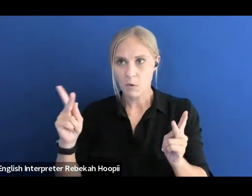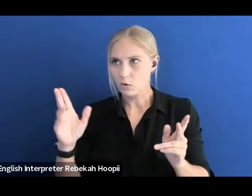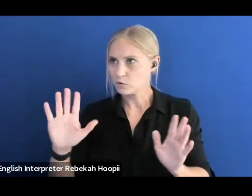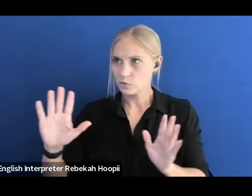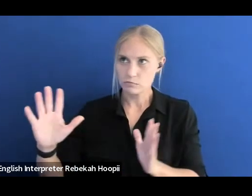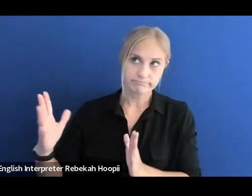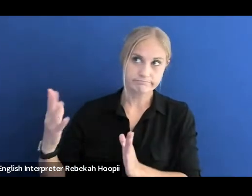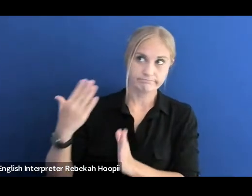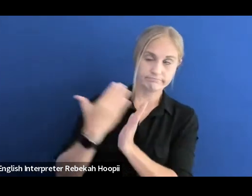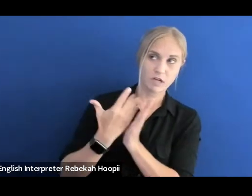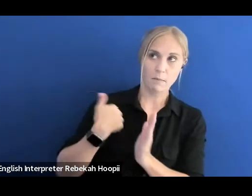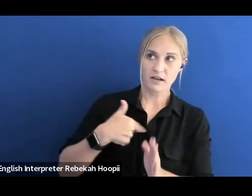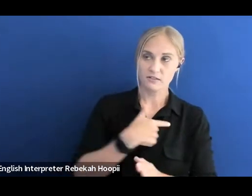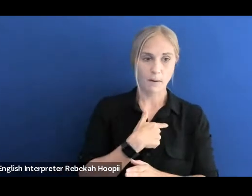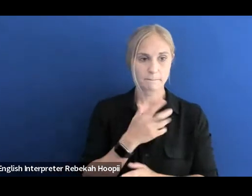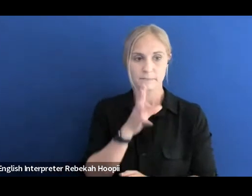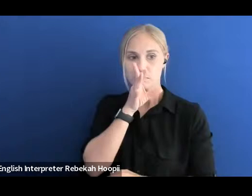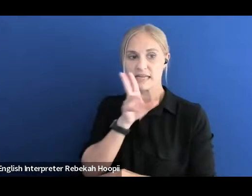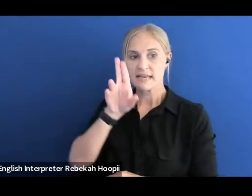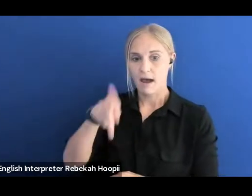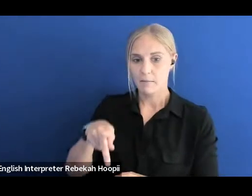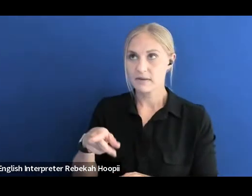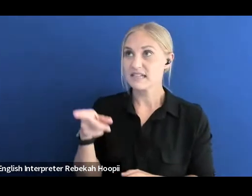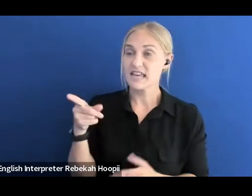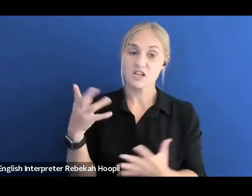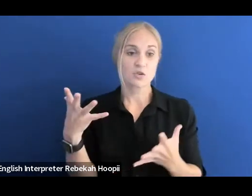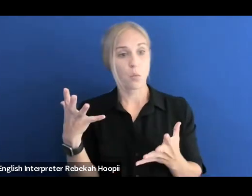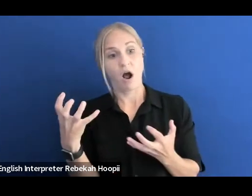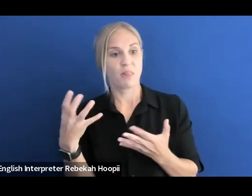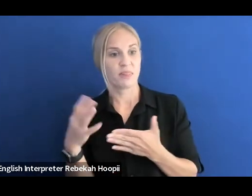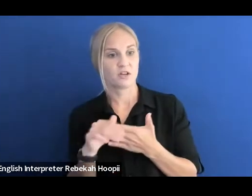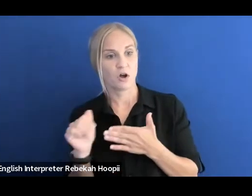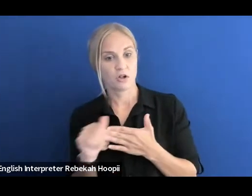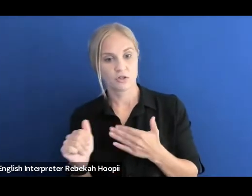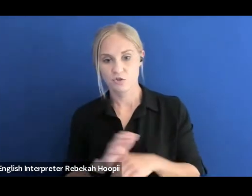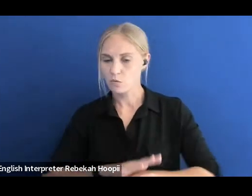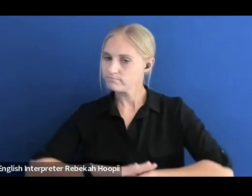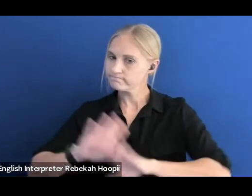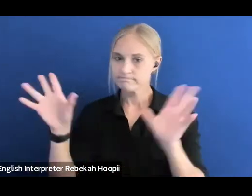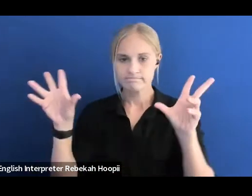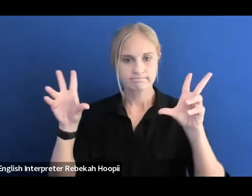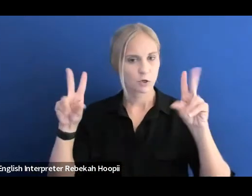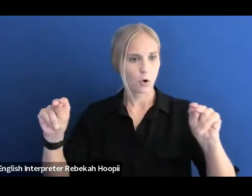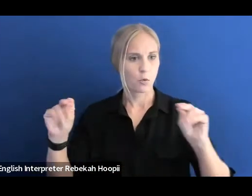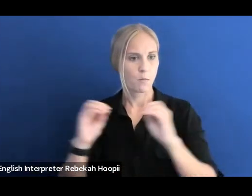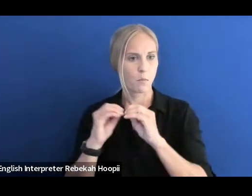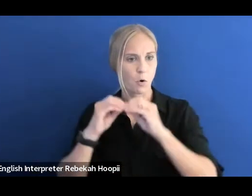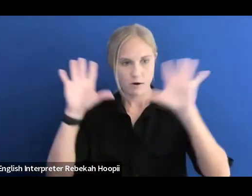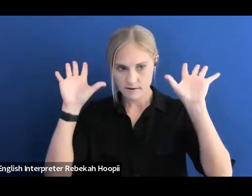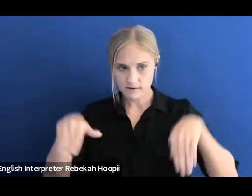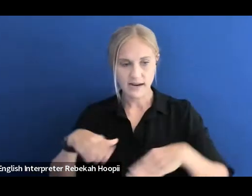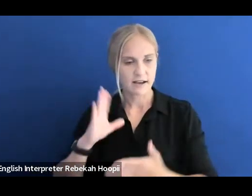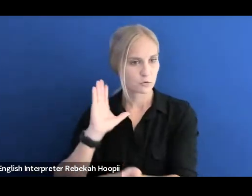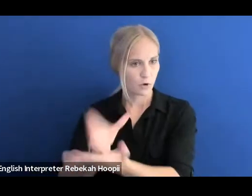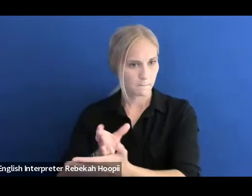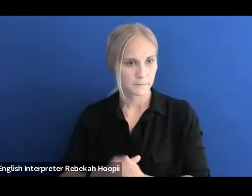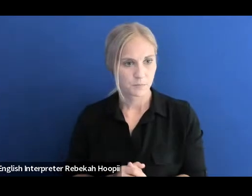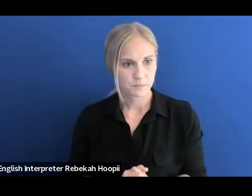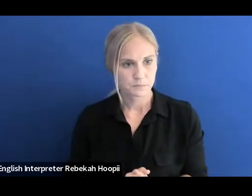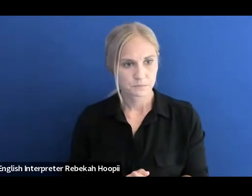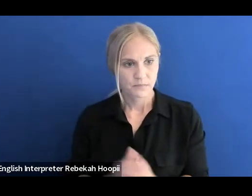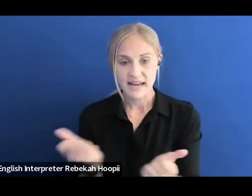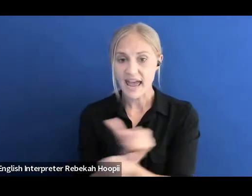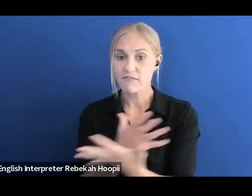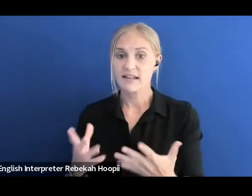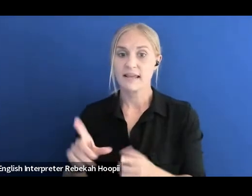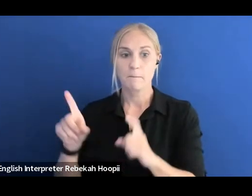telling you guys can get the dollar with burger. You guys can't get it no more. Police is up. And everything must be